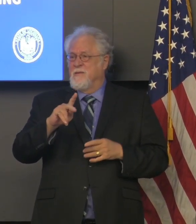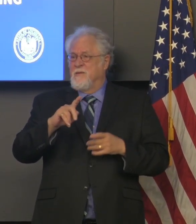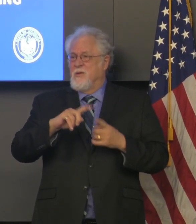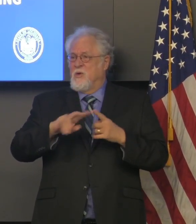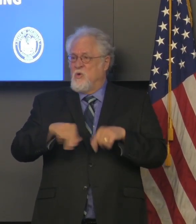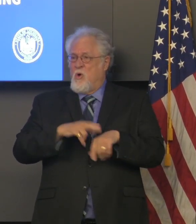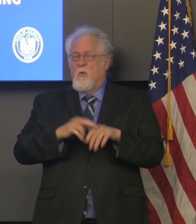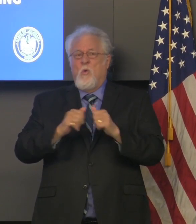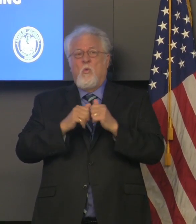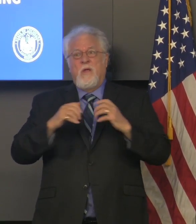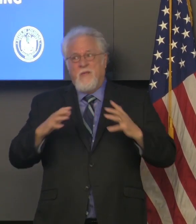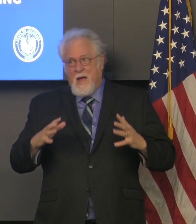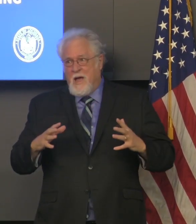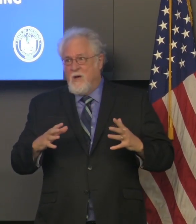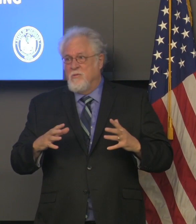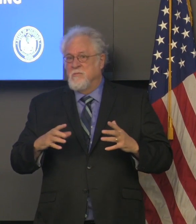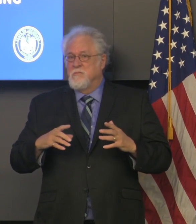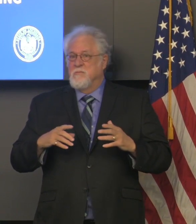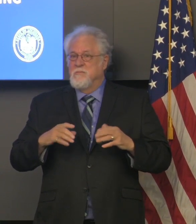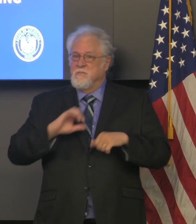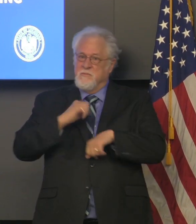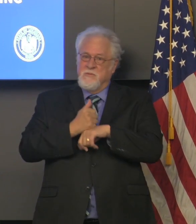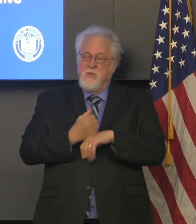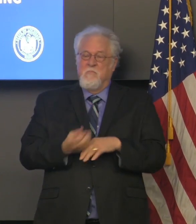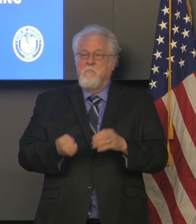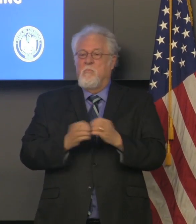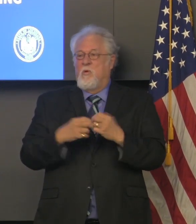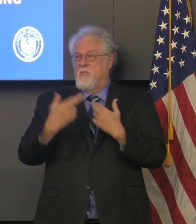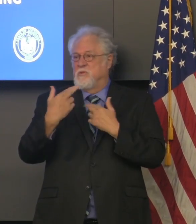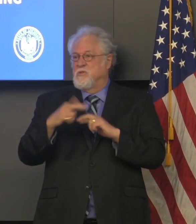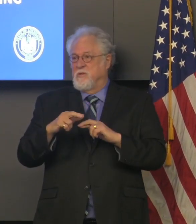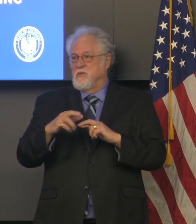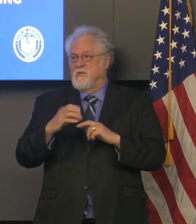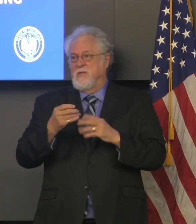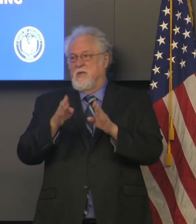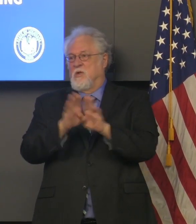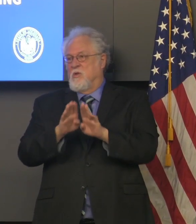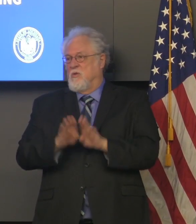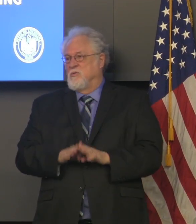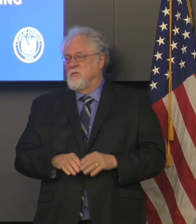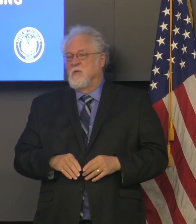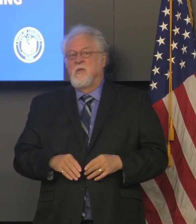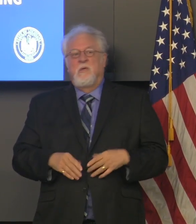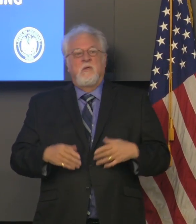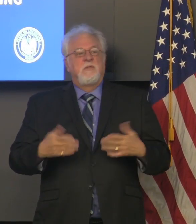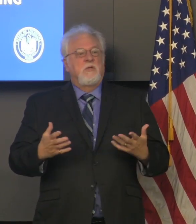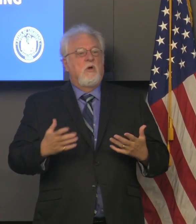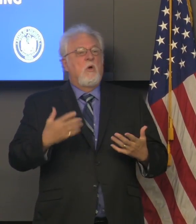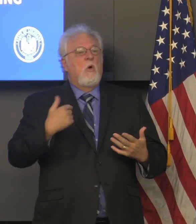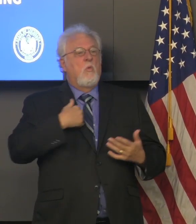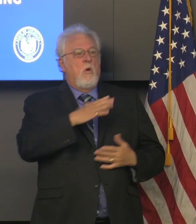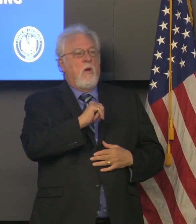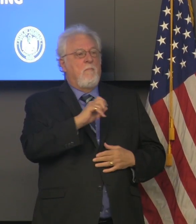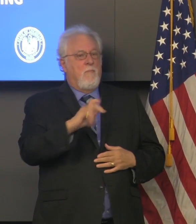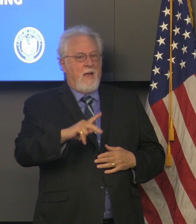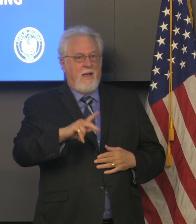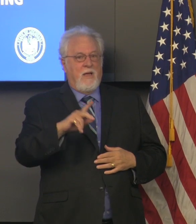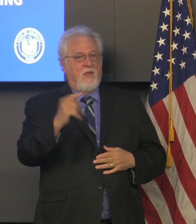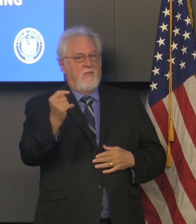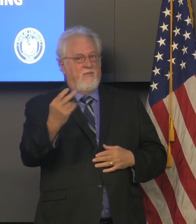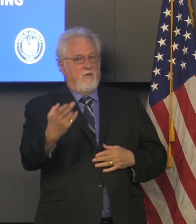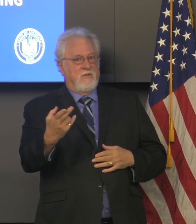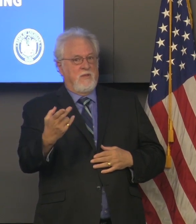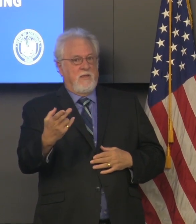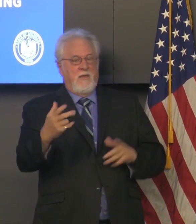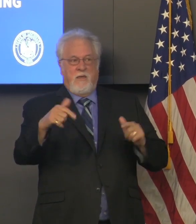without having to impose even more restrictions and closures and that sort of thing. So we're going to be back on Thursday,